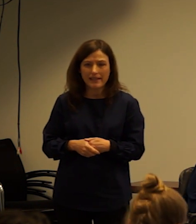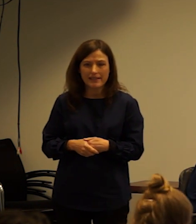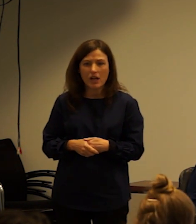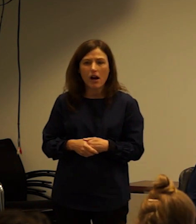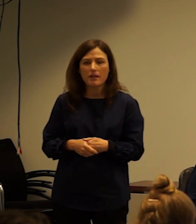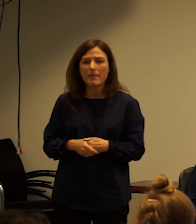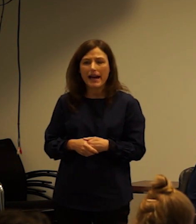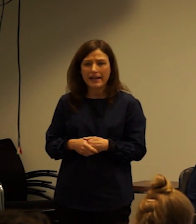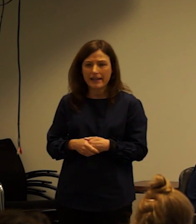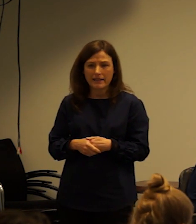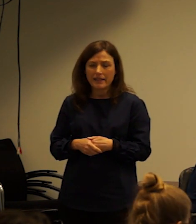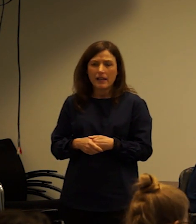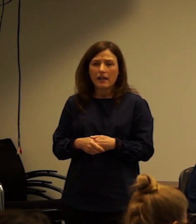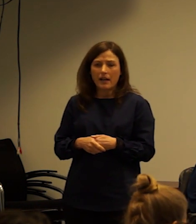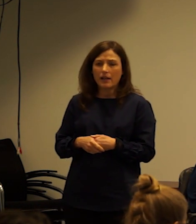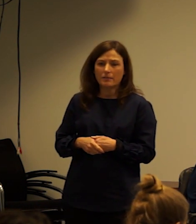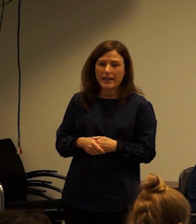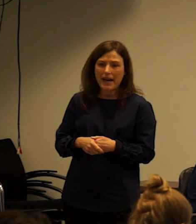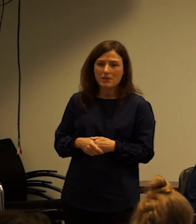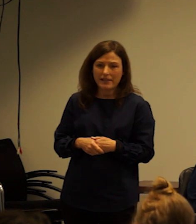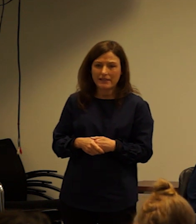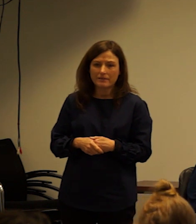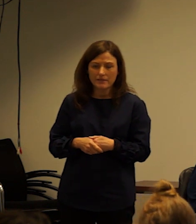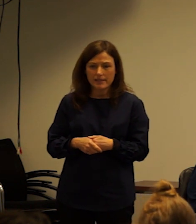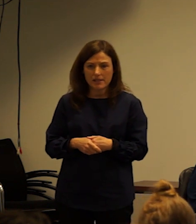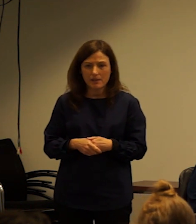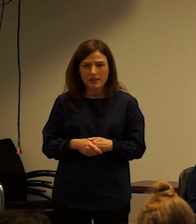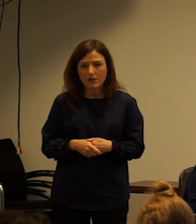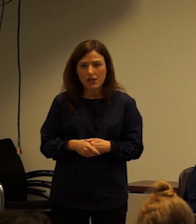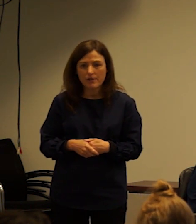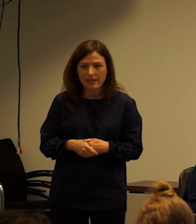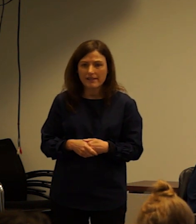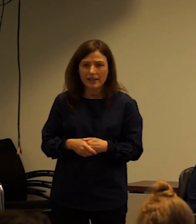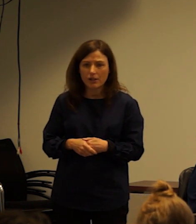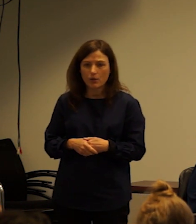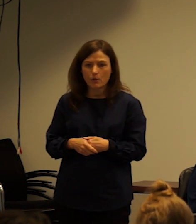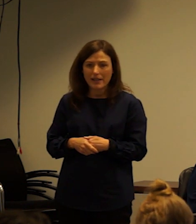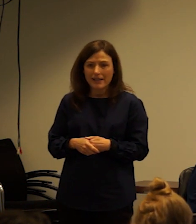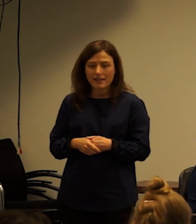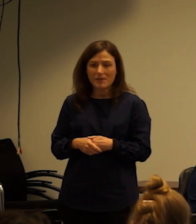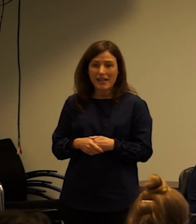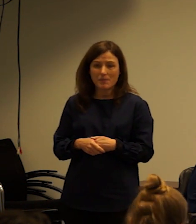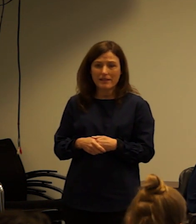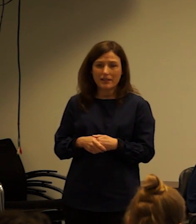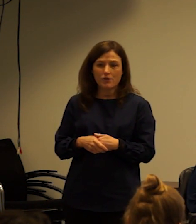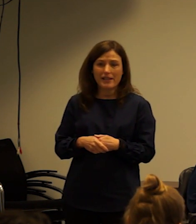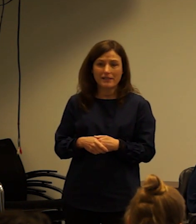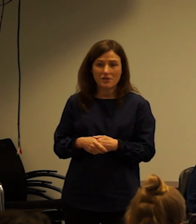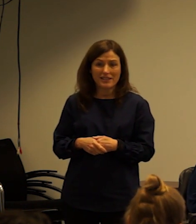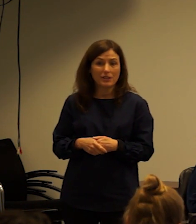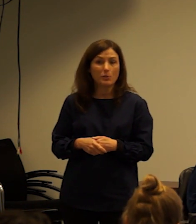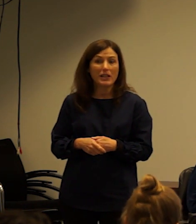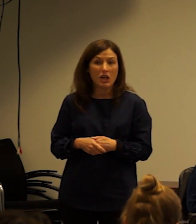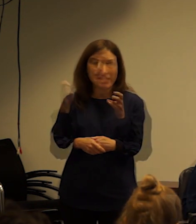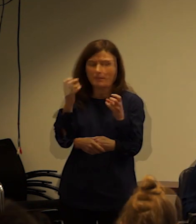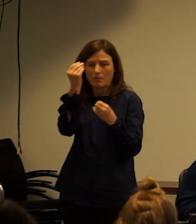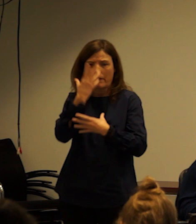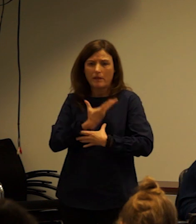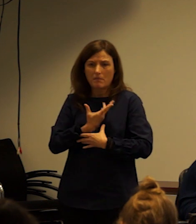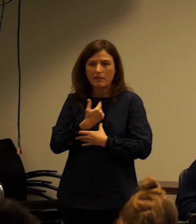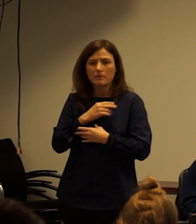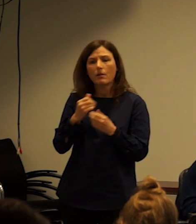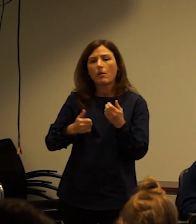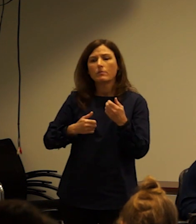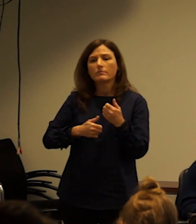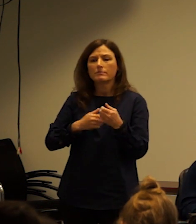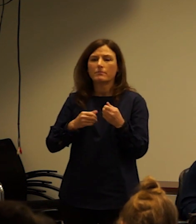understand. Because it's an automatic captioning system that they're using, so sometimes their translation's a little bit odd.